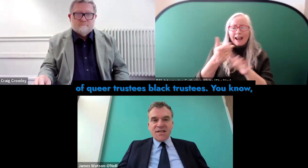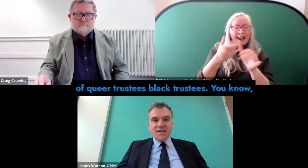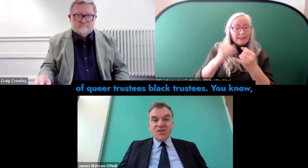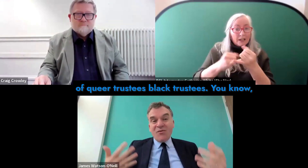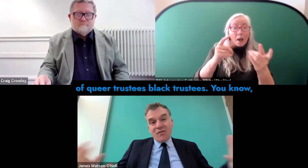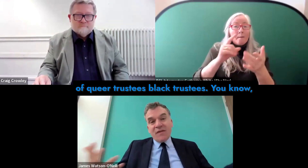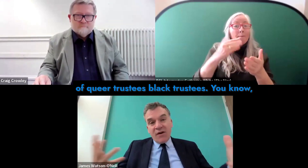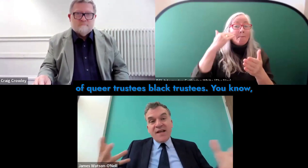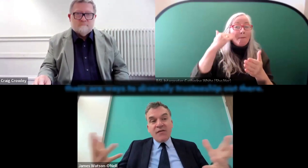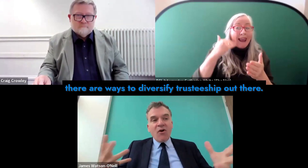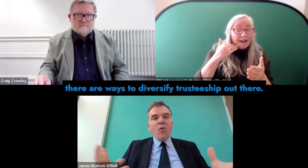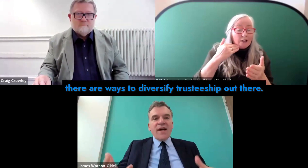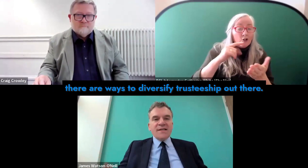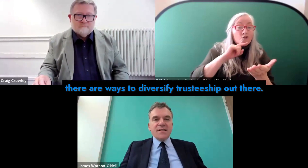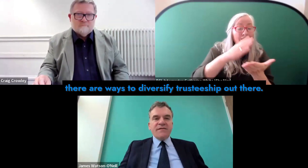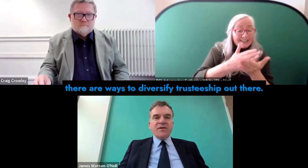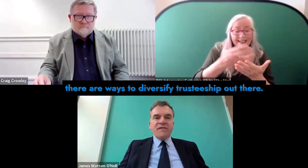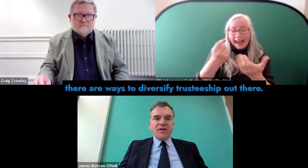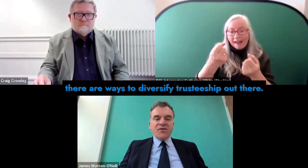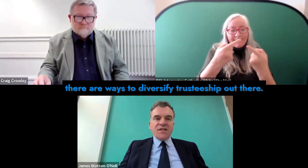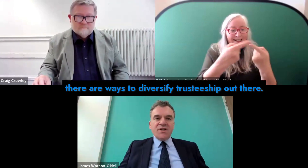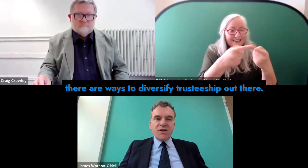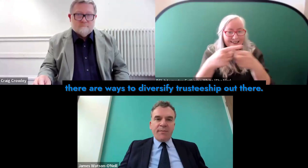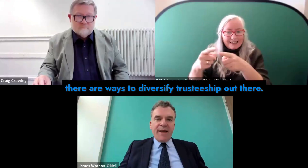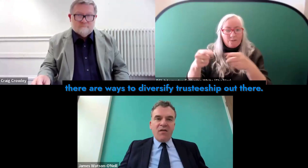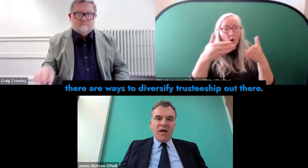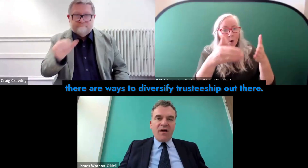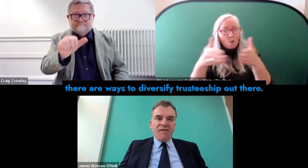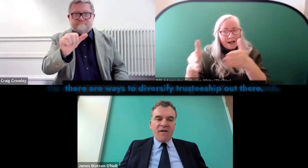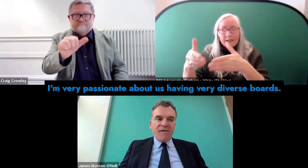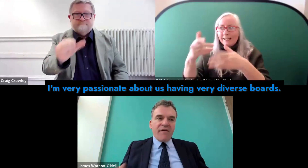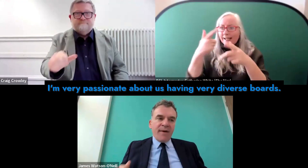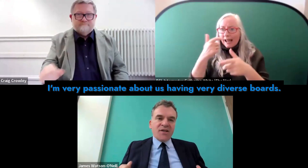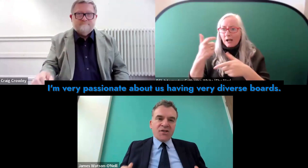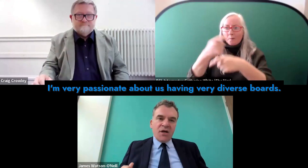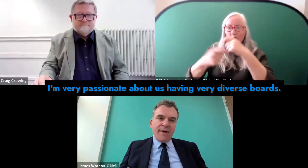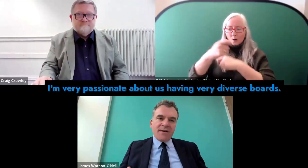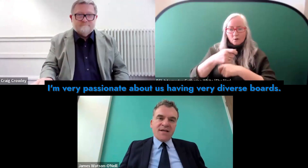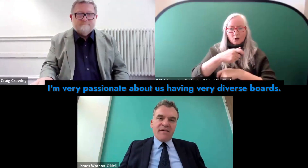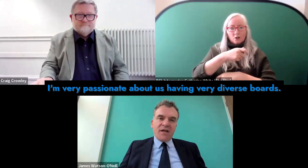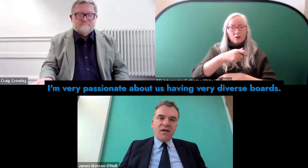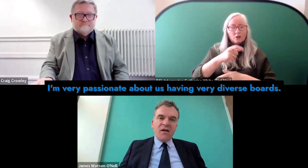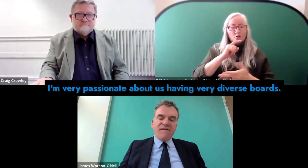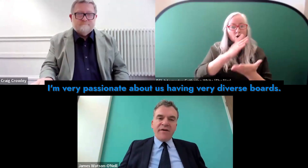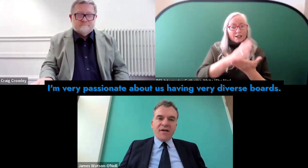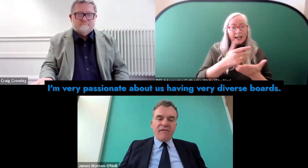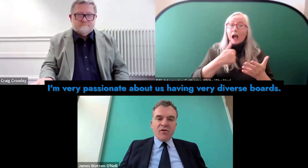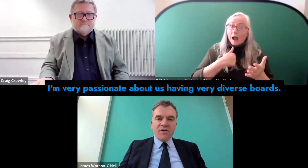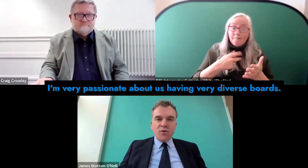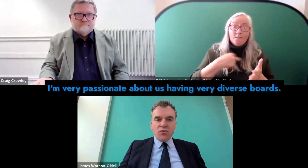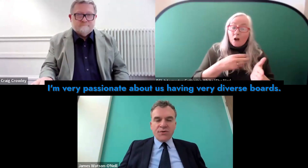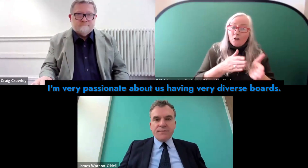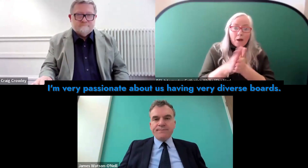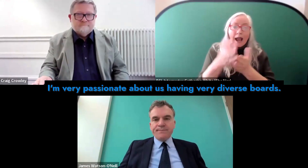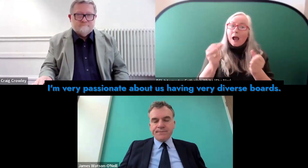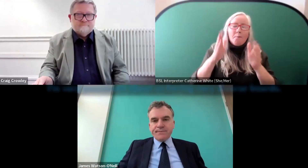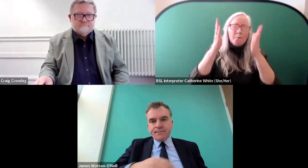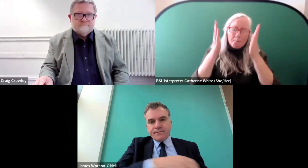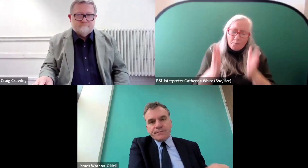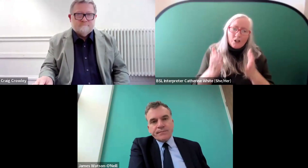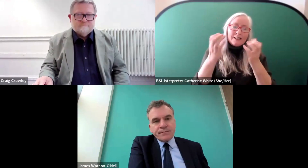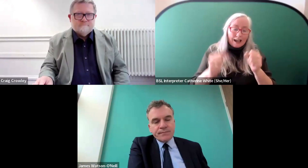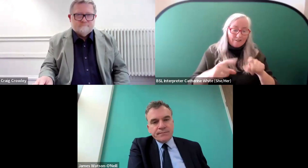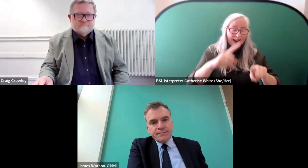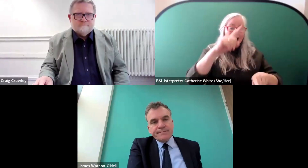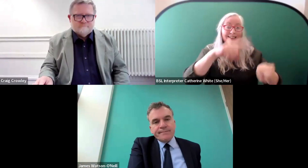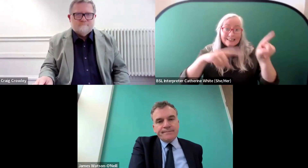black trustees. You know, there are ways to diversify trusteeship out there. I'm very passionate about us having very diverse boards.